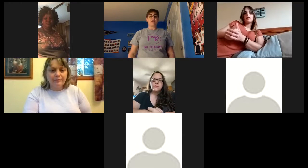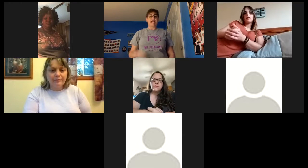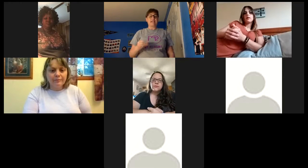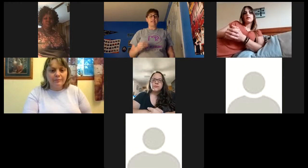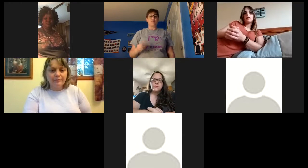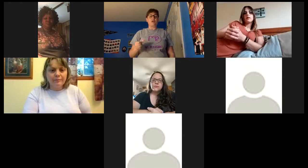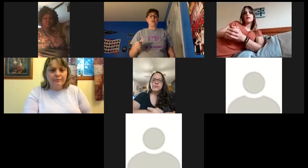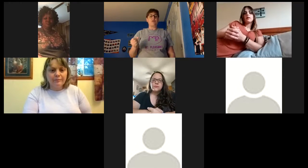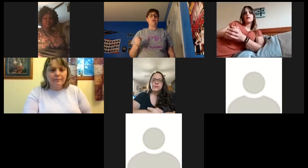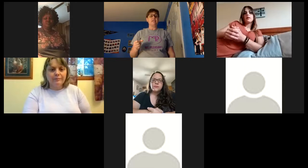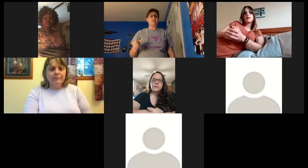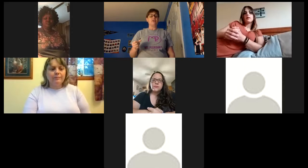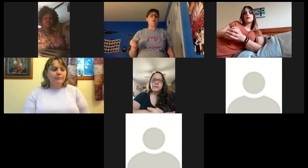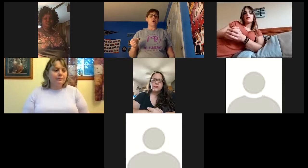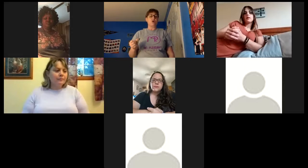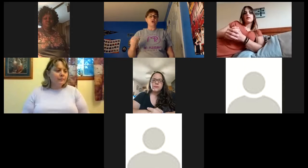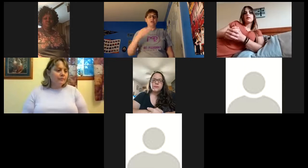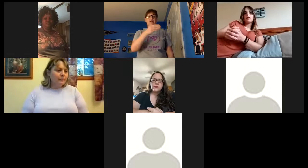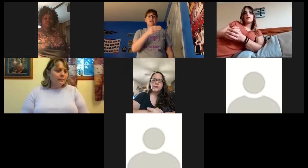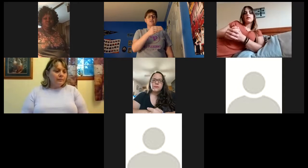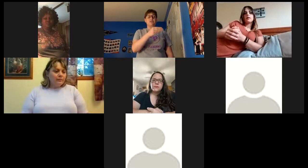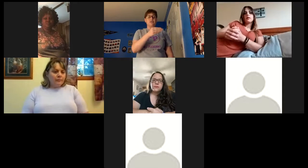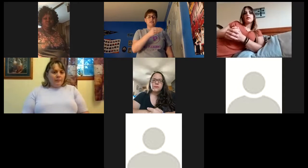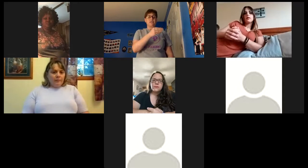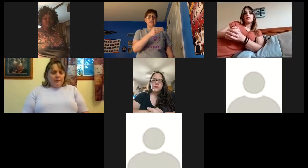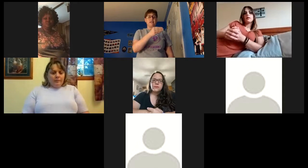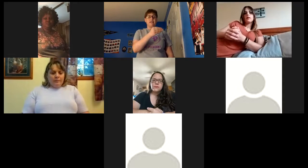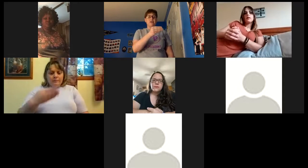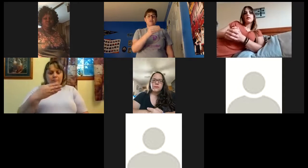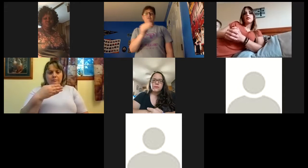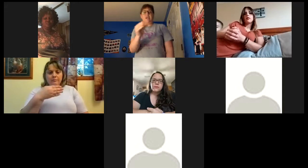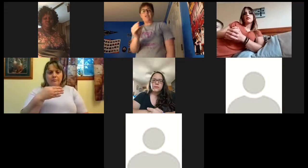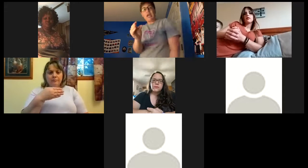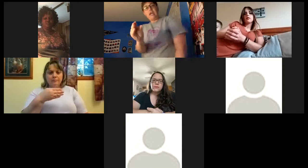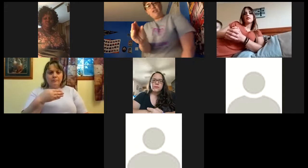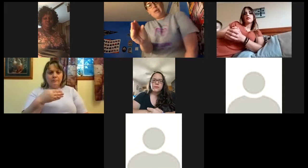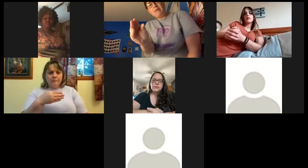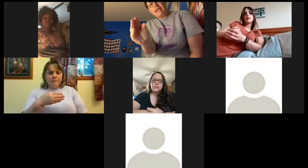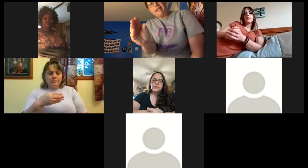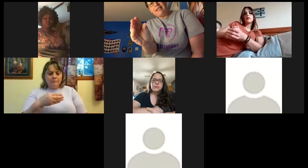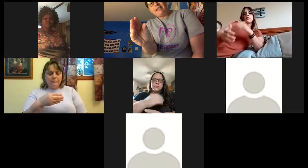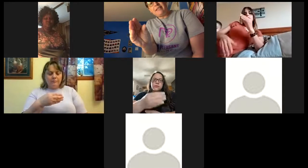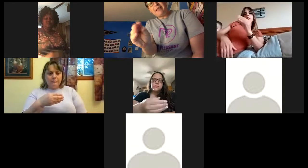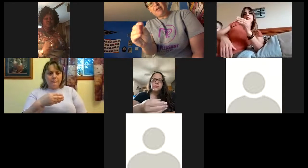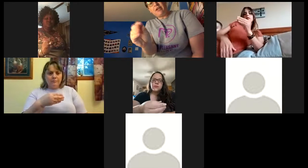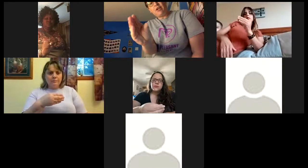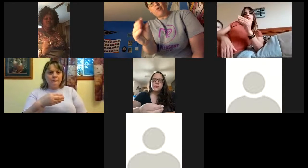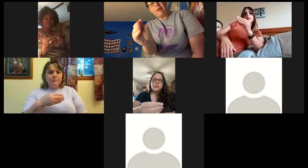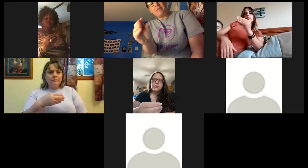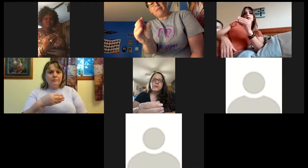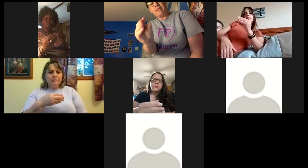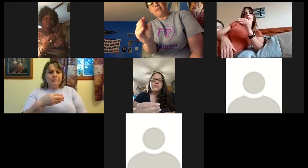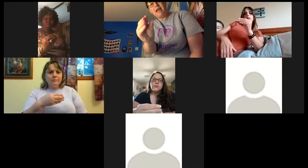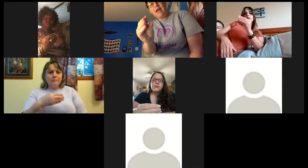how your hand is when you're closing the shower curtain, so you're just you've got your hand shaped like this, like you're going to